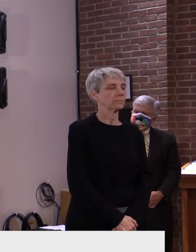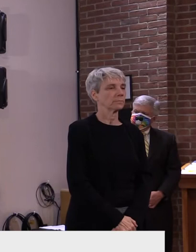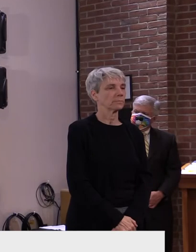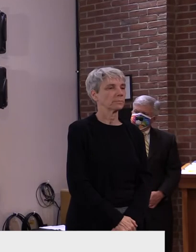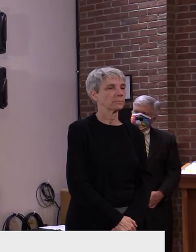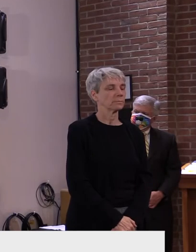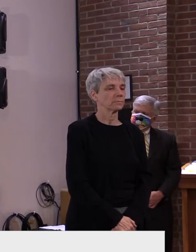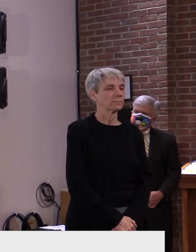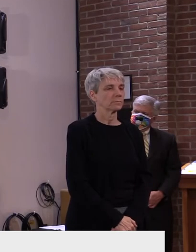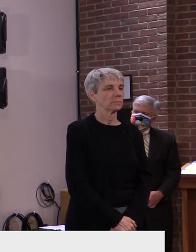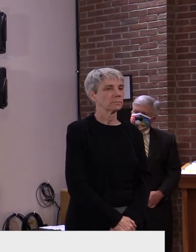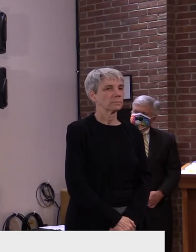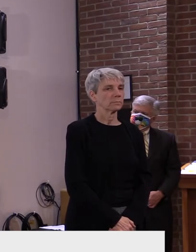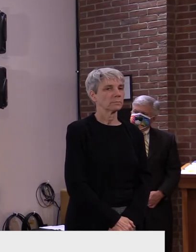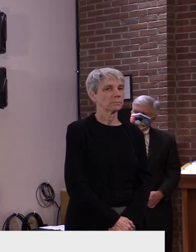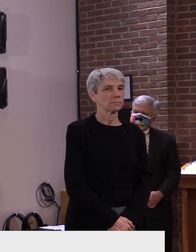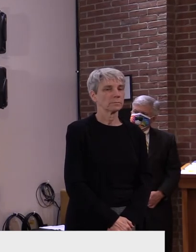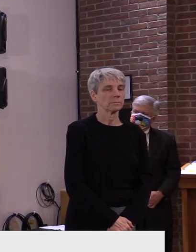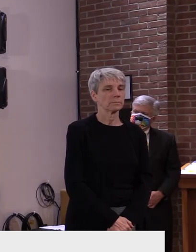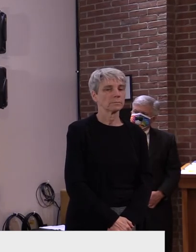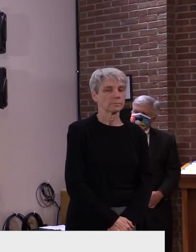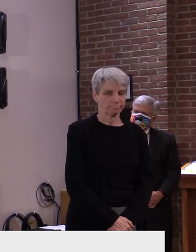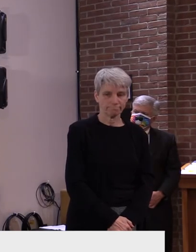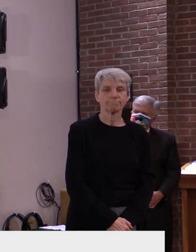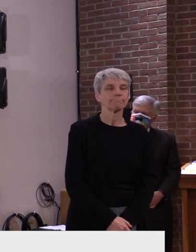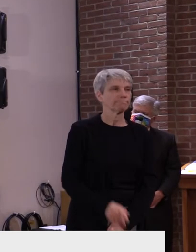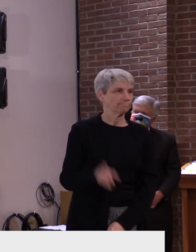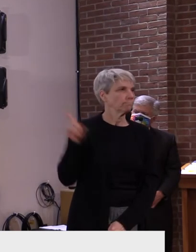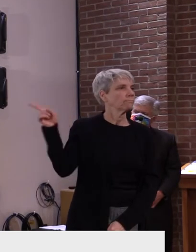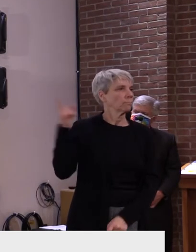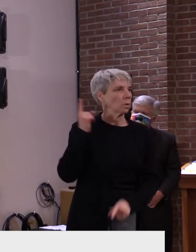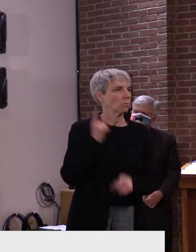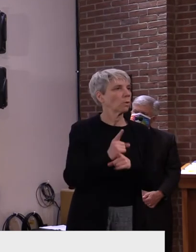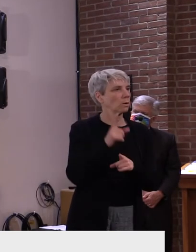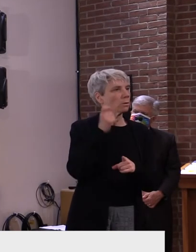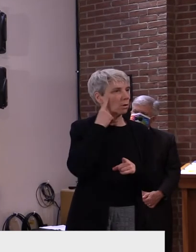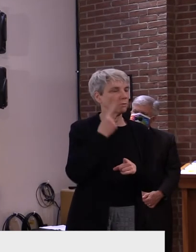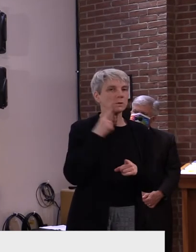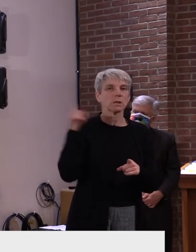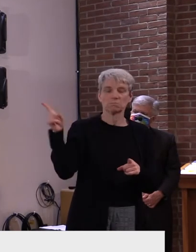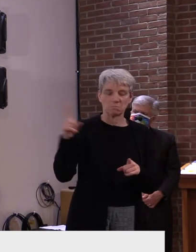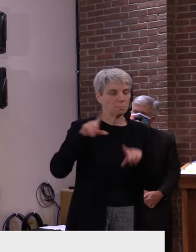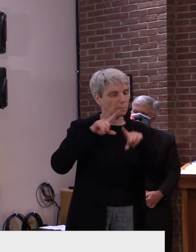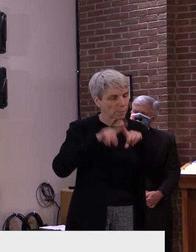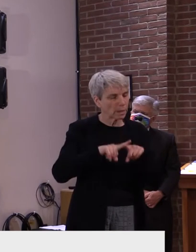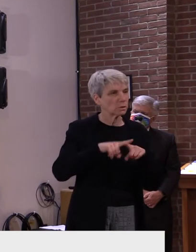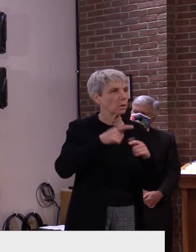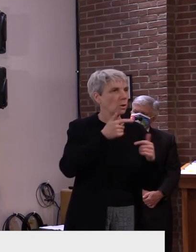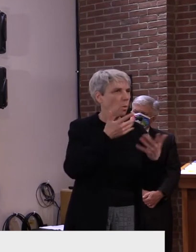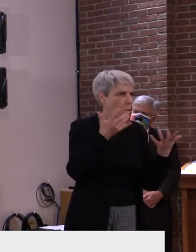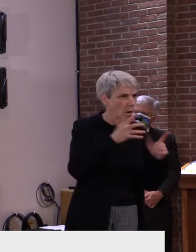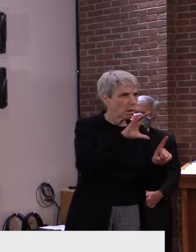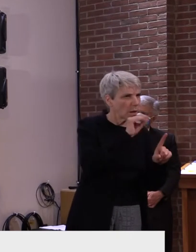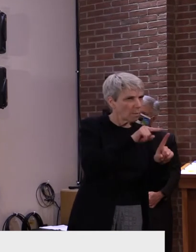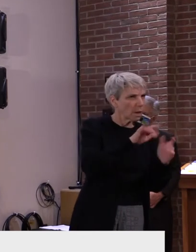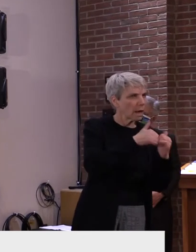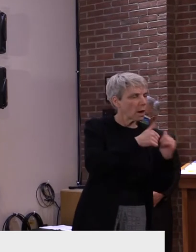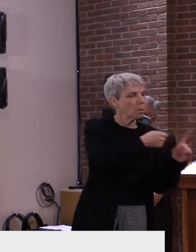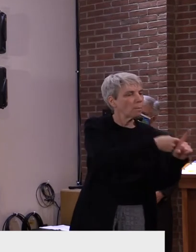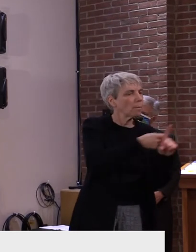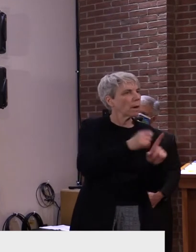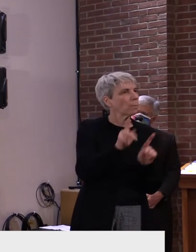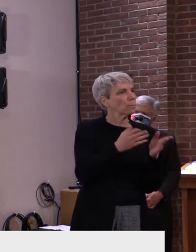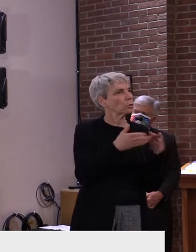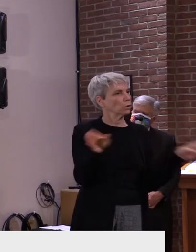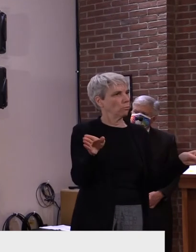possibly thanks mike uh the governor is exactly right uh case-by-case basis um important to note that the guard has been